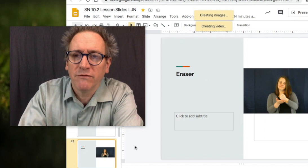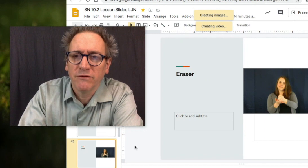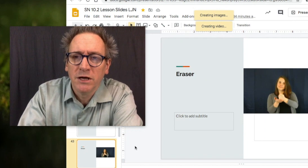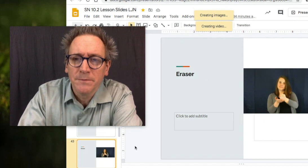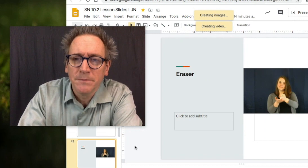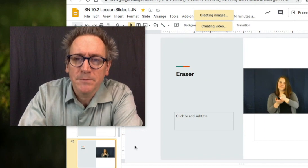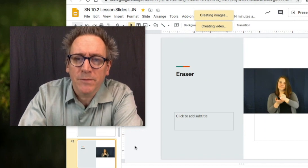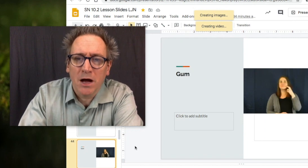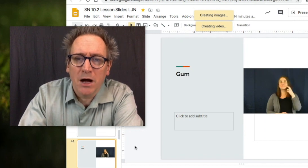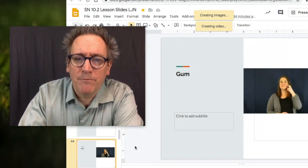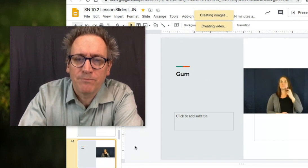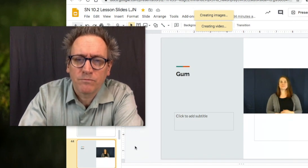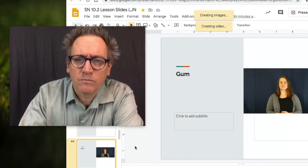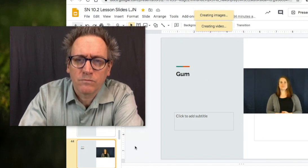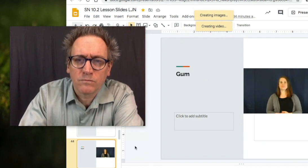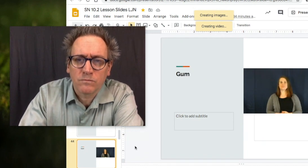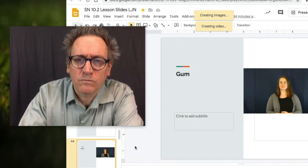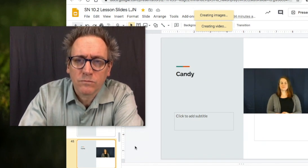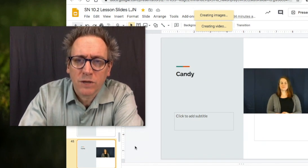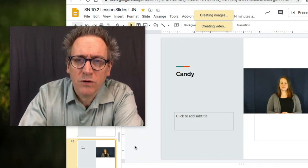clear enough.